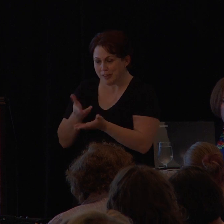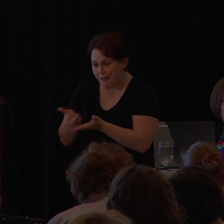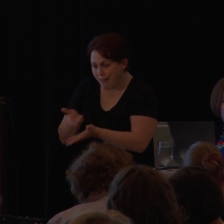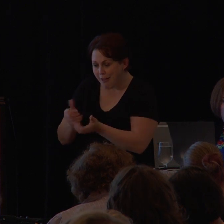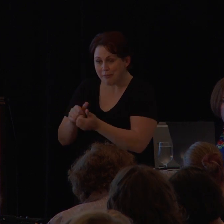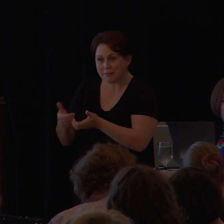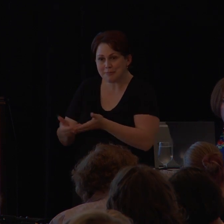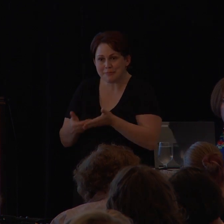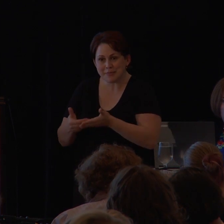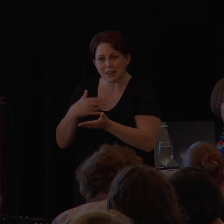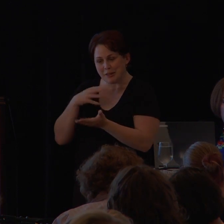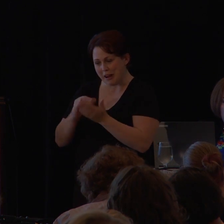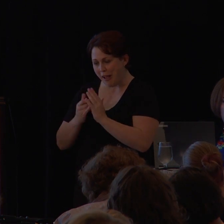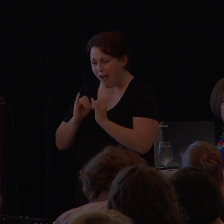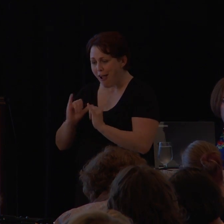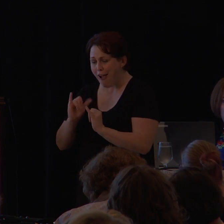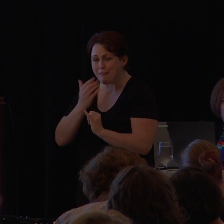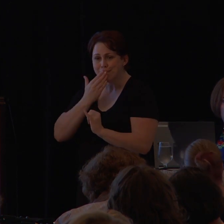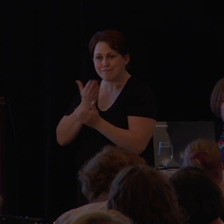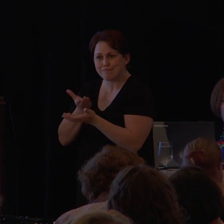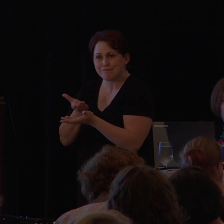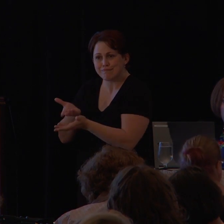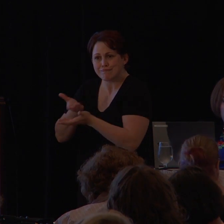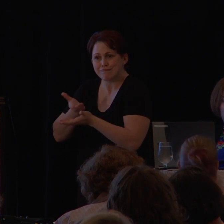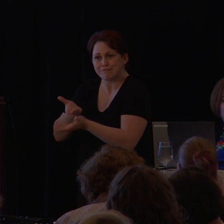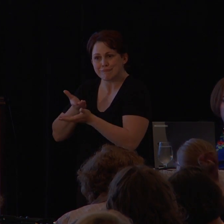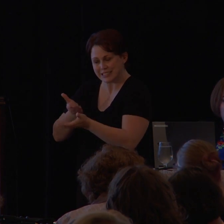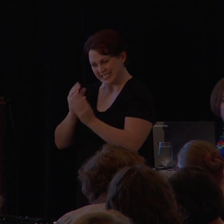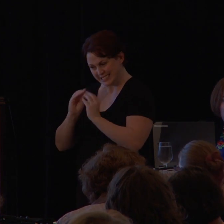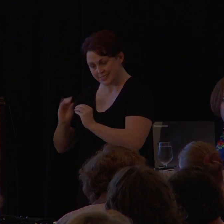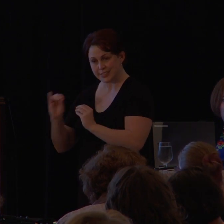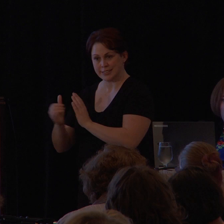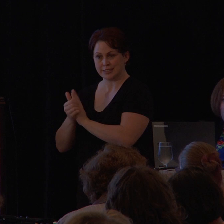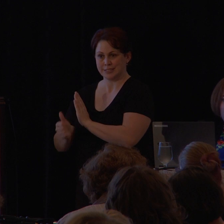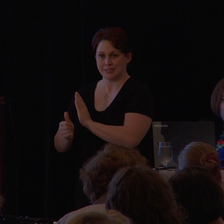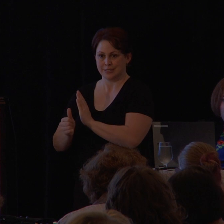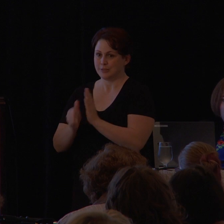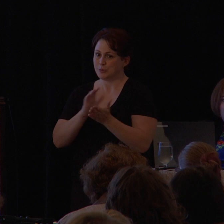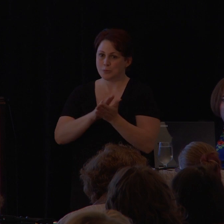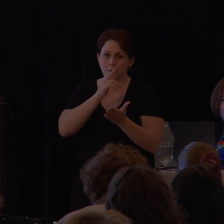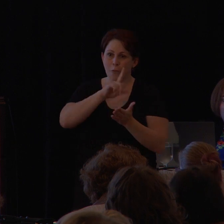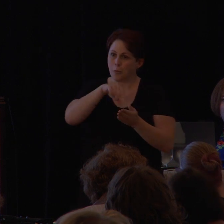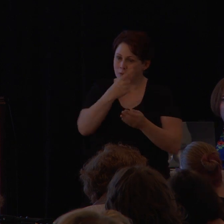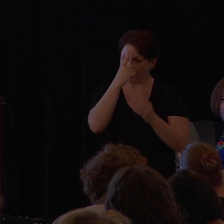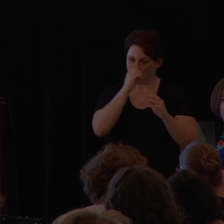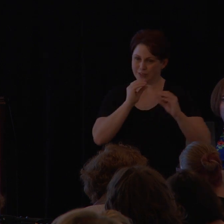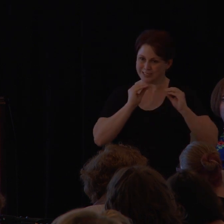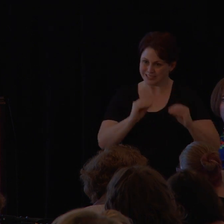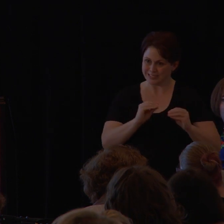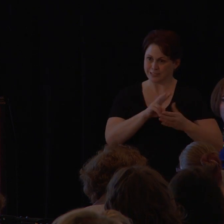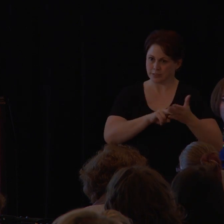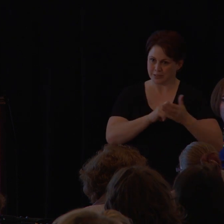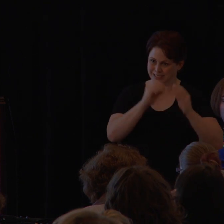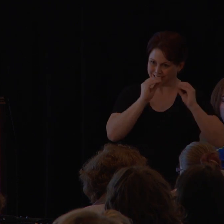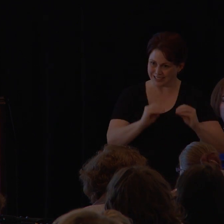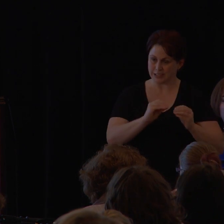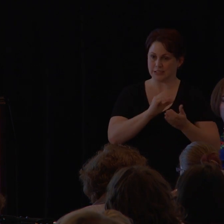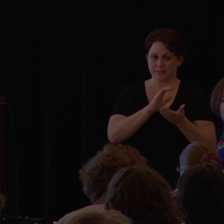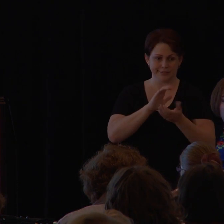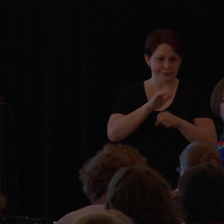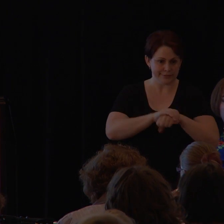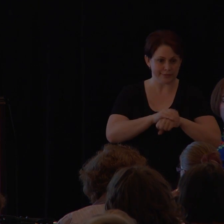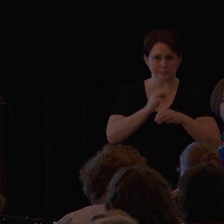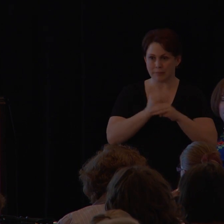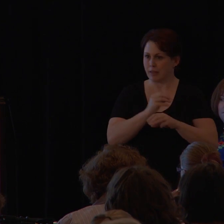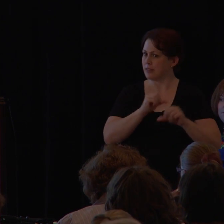empathy. There's all kinds of interesting programs in that regard. But in both the inclusion context and the bullying, cyberbullying